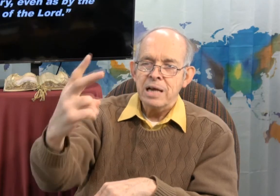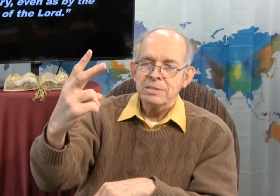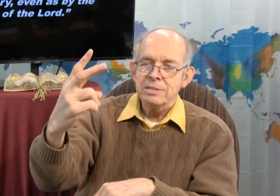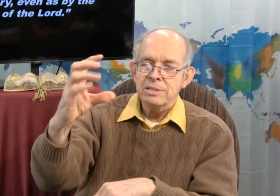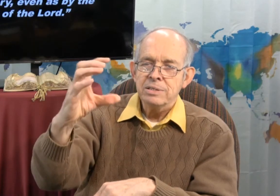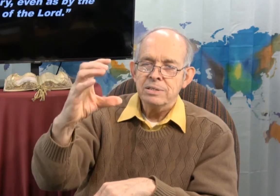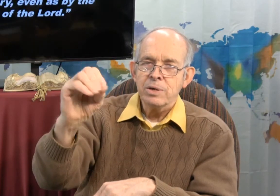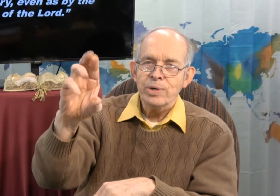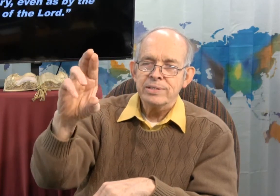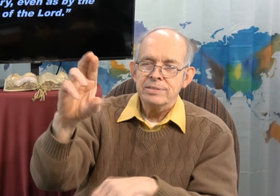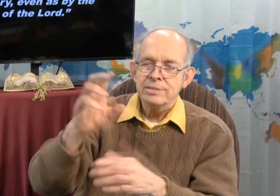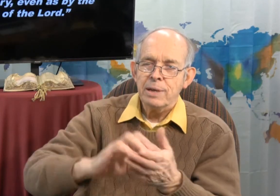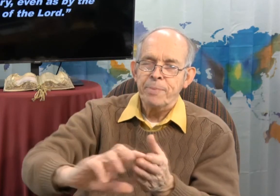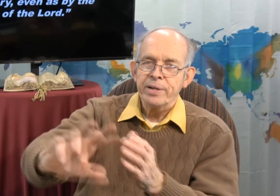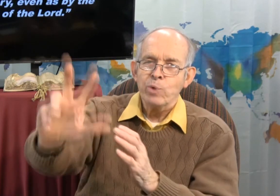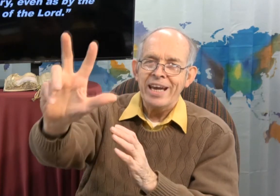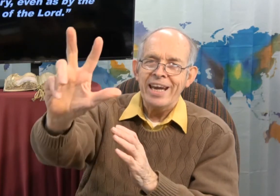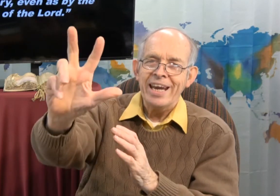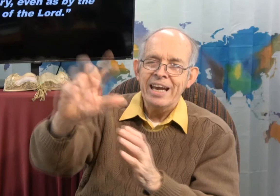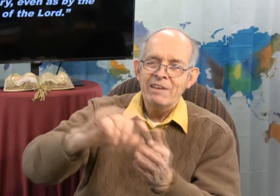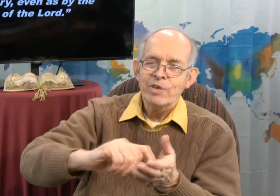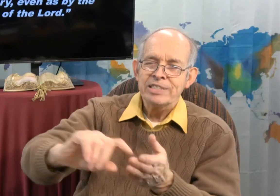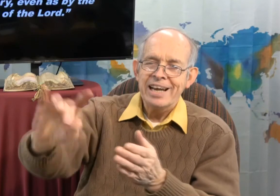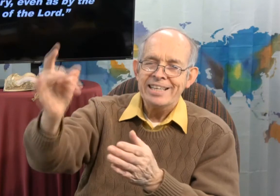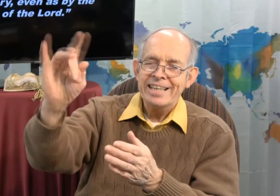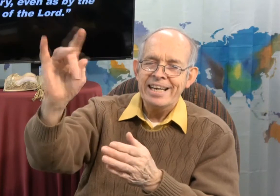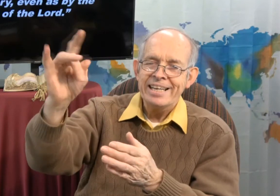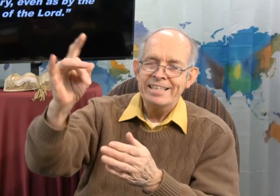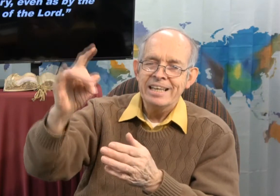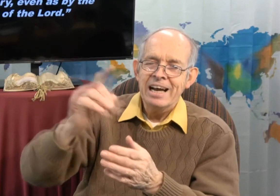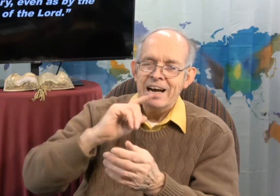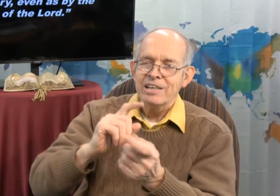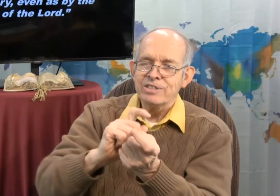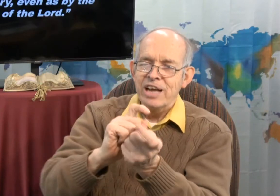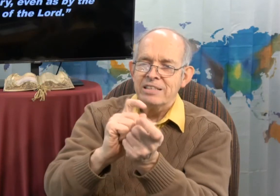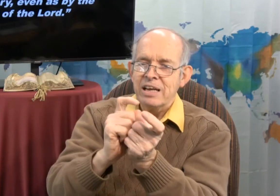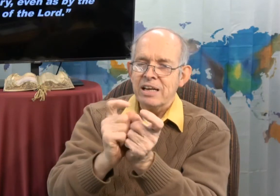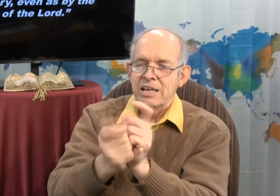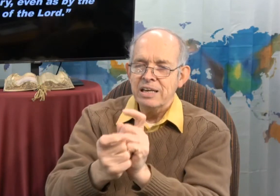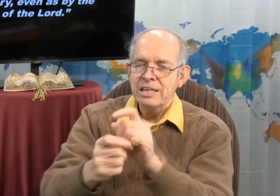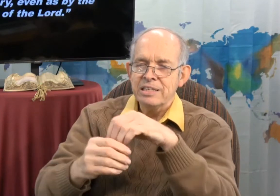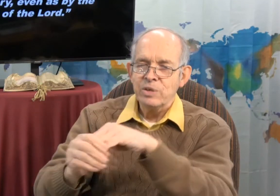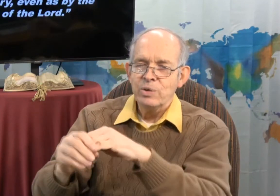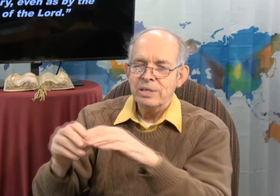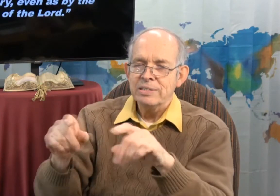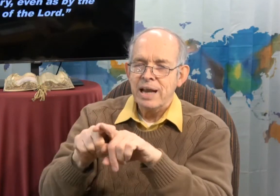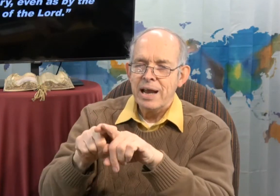Second Corinthians chapter 3, verse 18. I say thee, if you